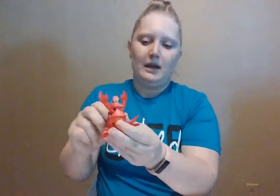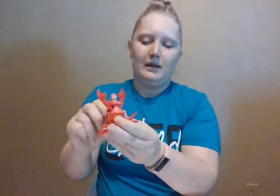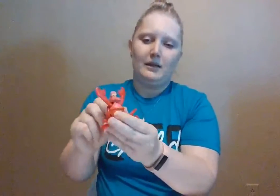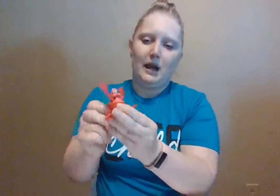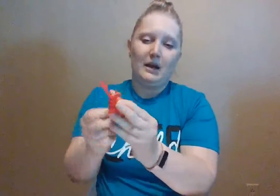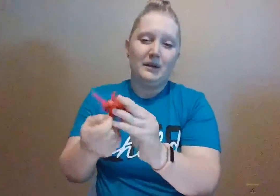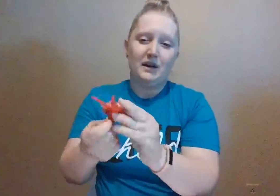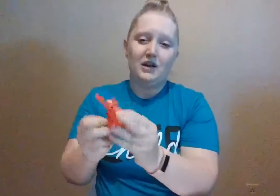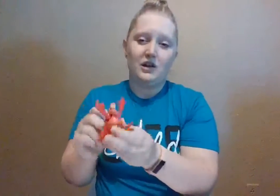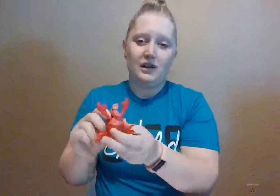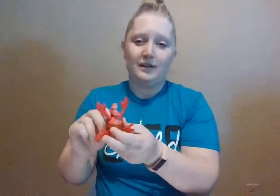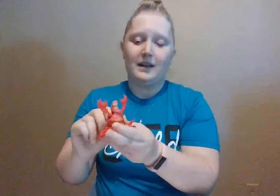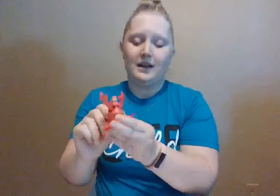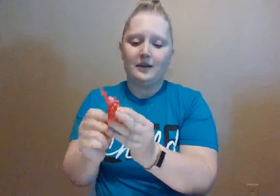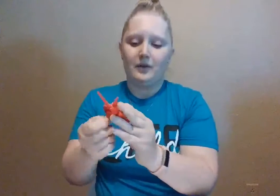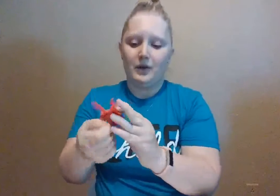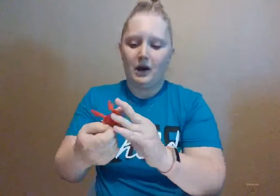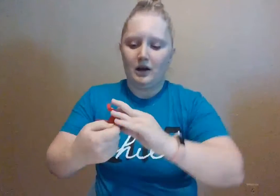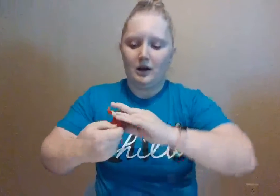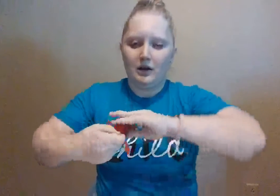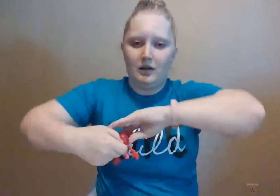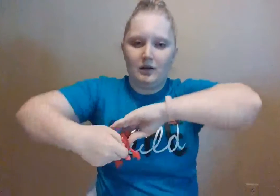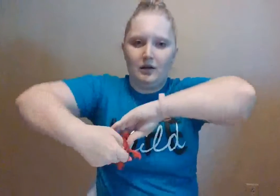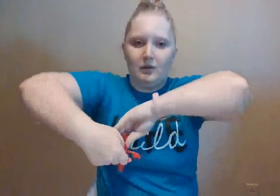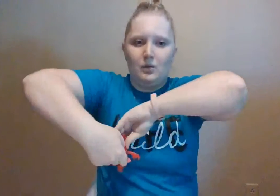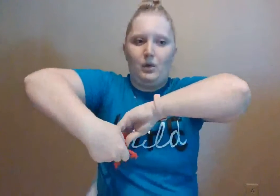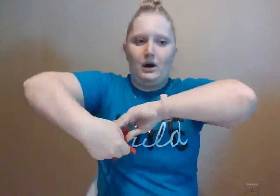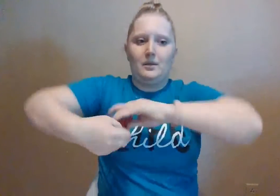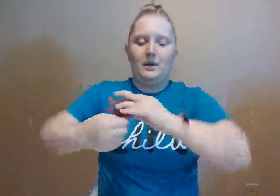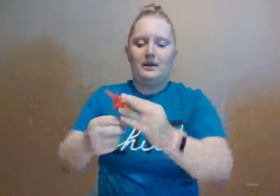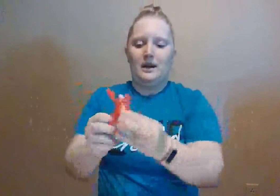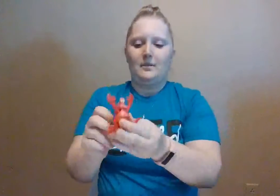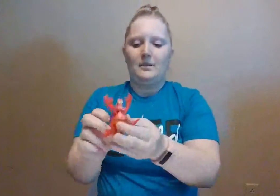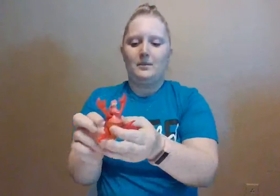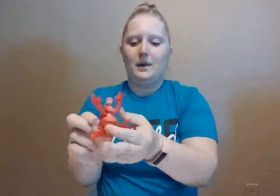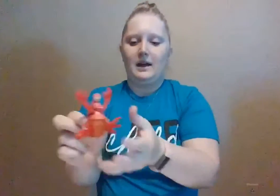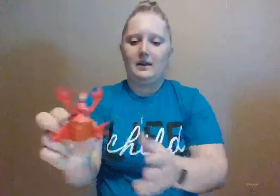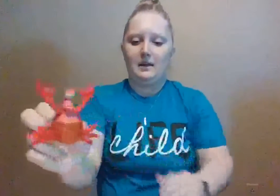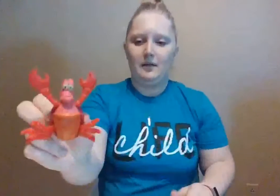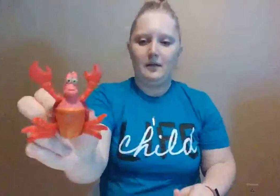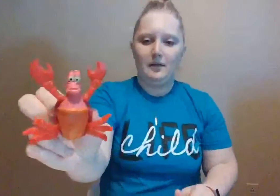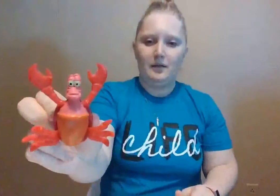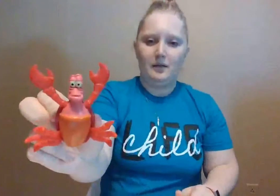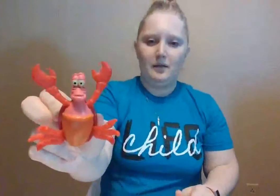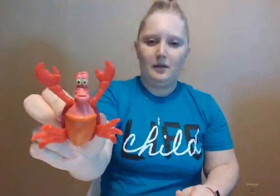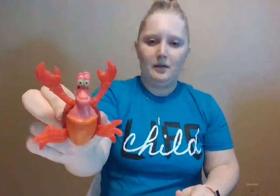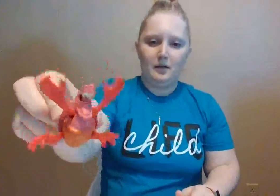And I was going to show you this later for our water playtime, but